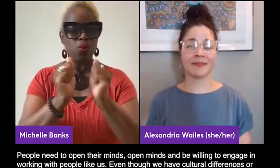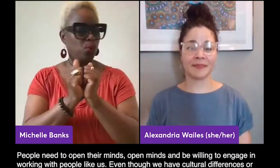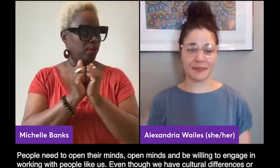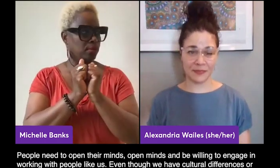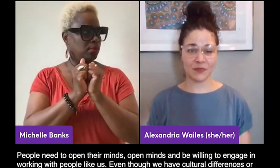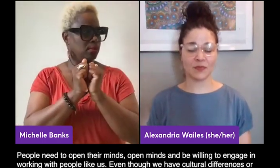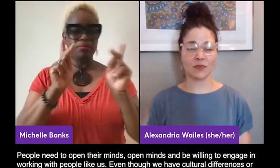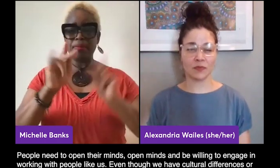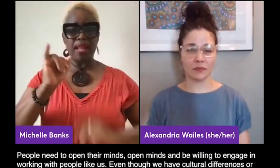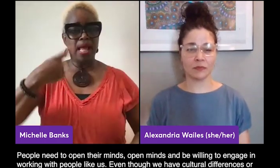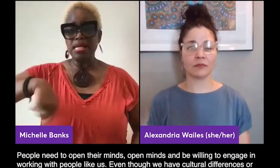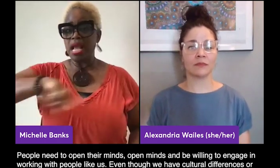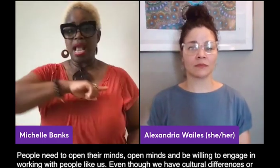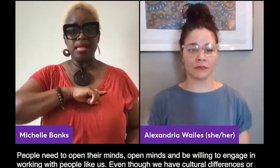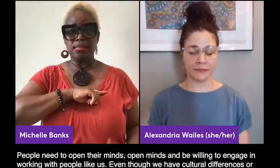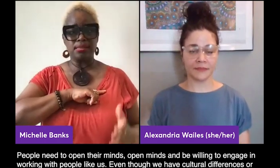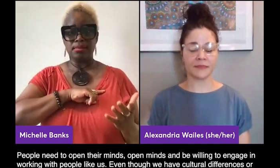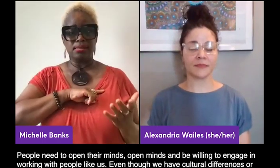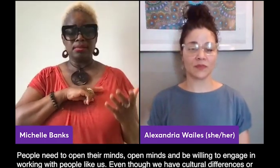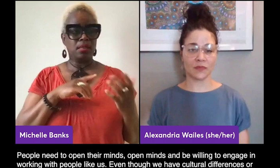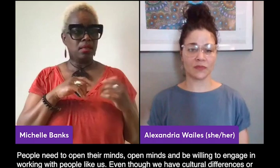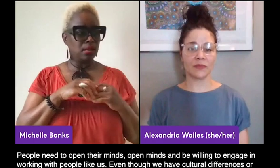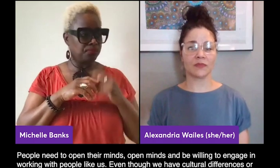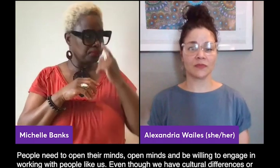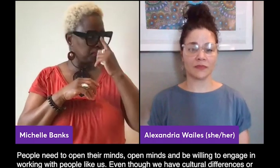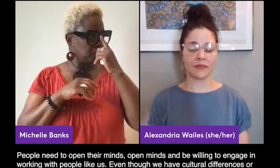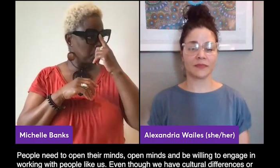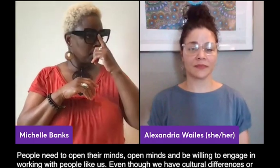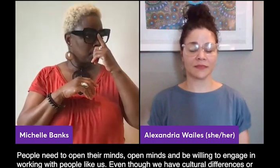Even though we have cultural differences